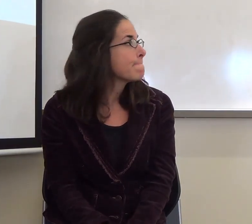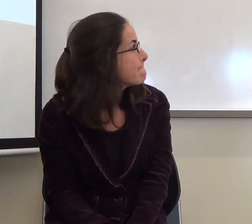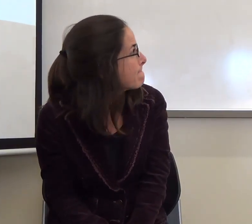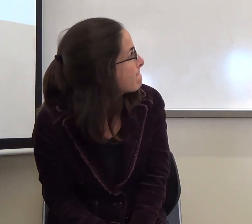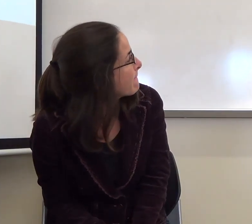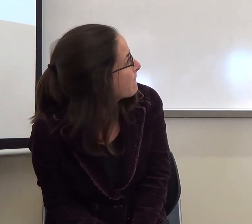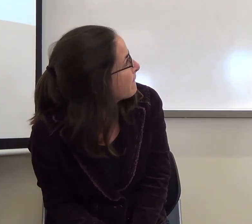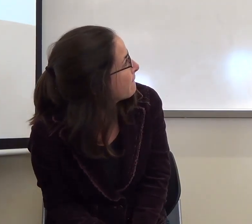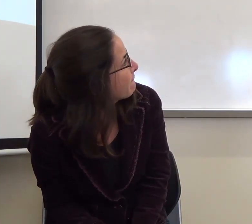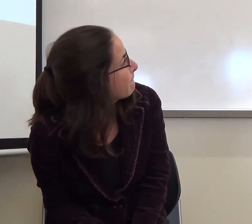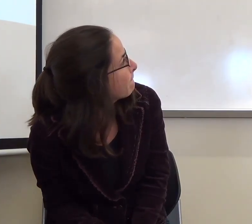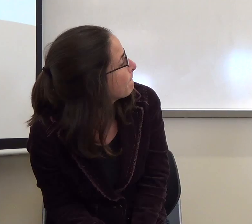So the